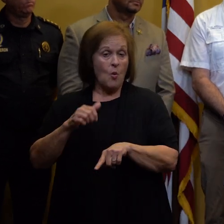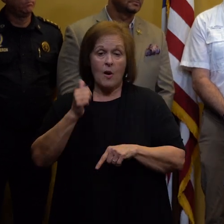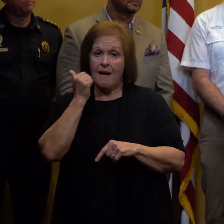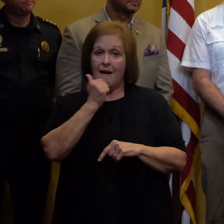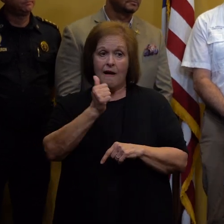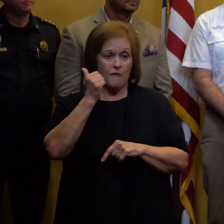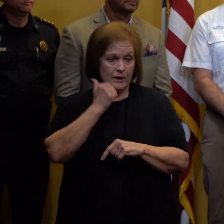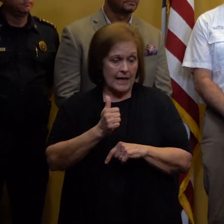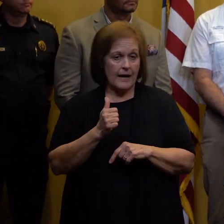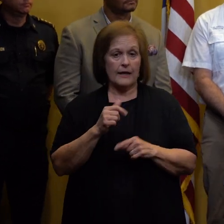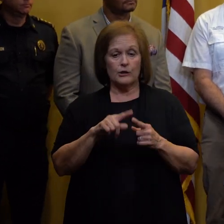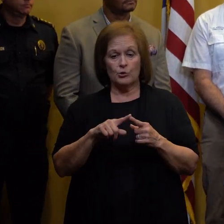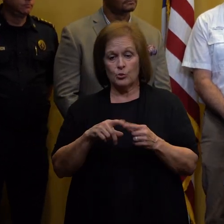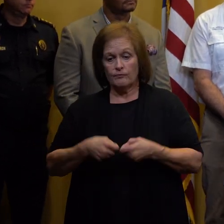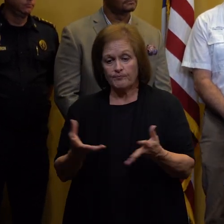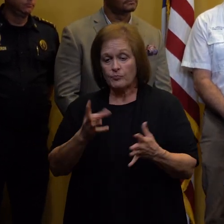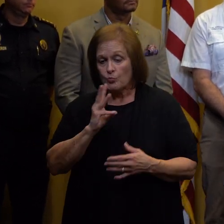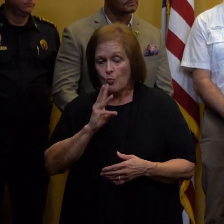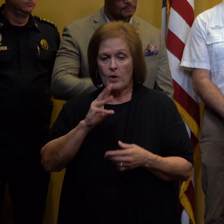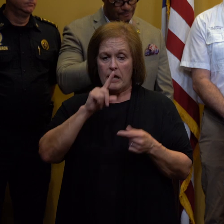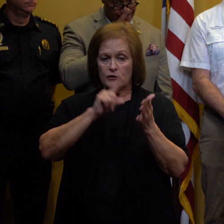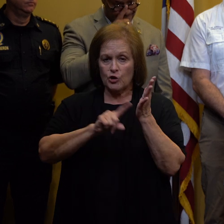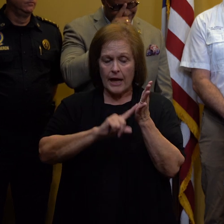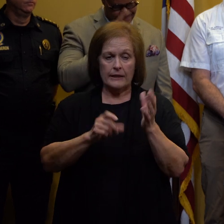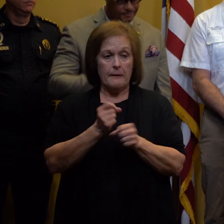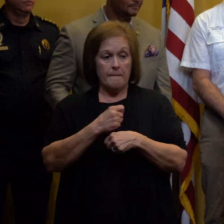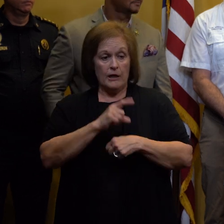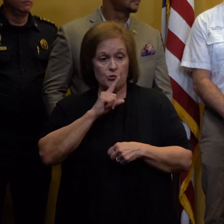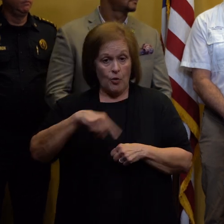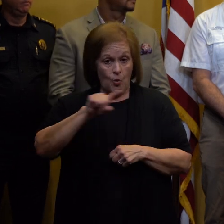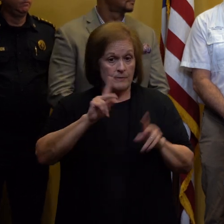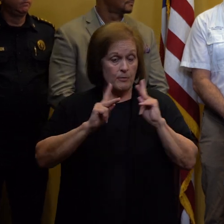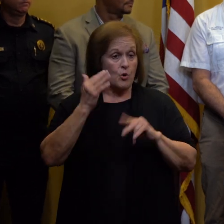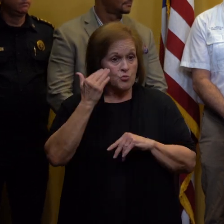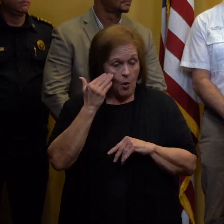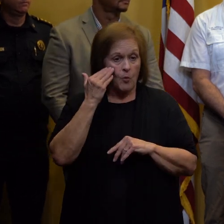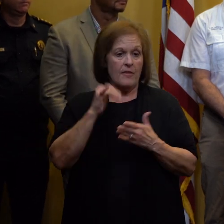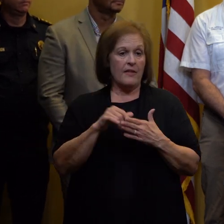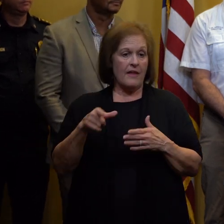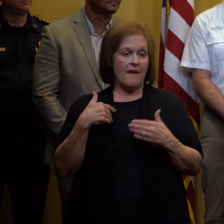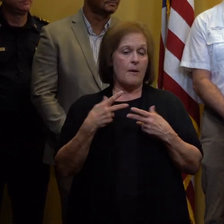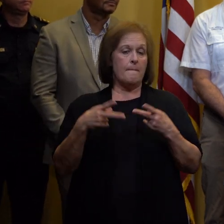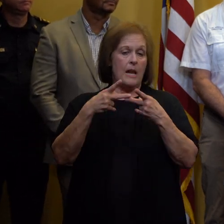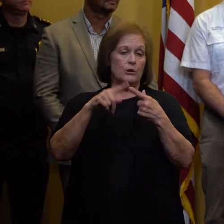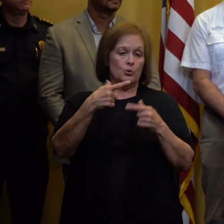day, providing water, doing wellness checks, making sure that those folks know that there are places that they can